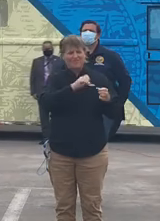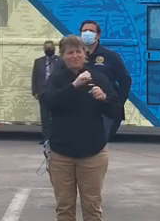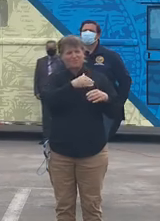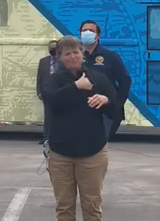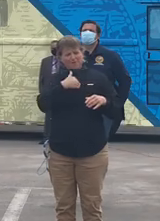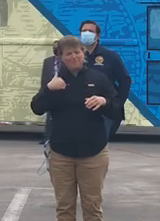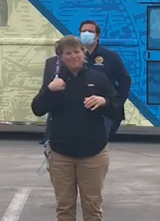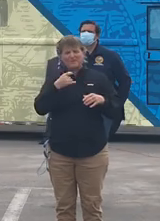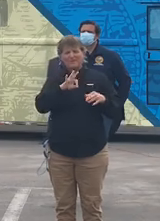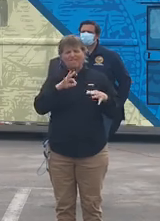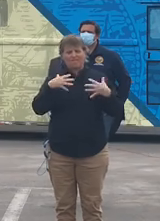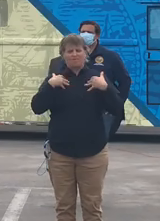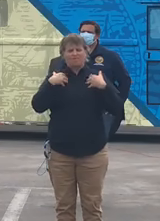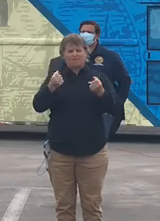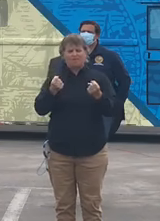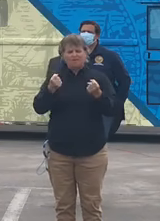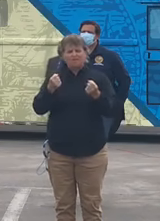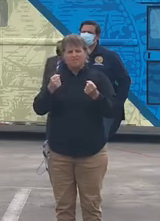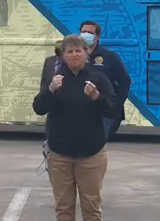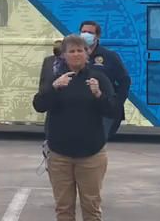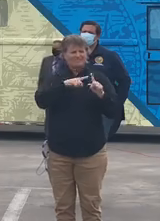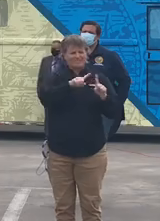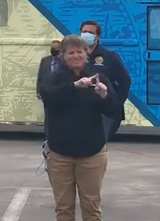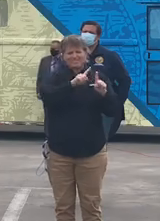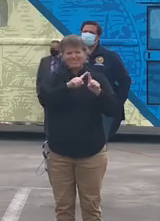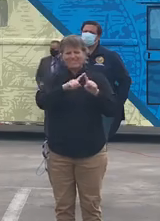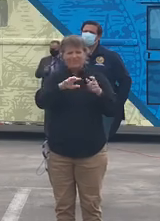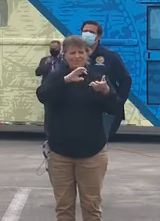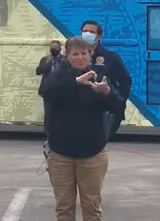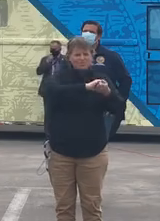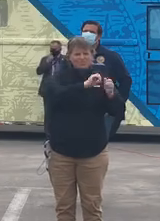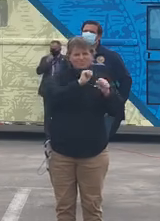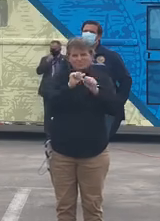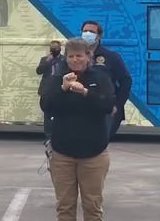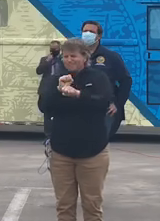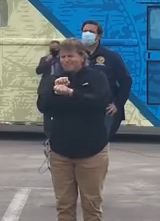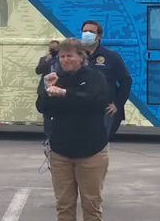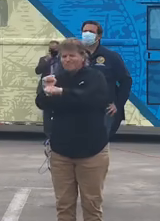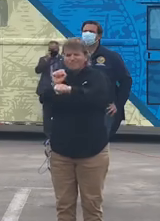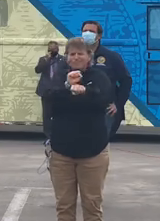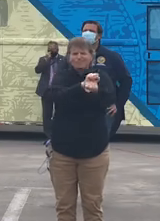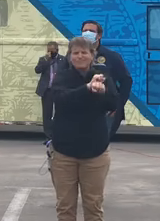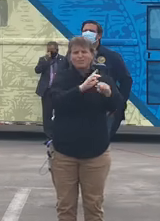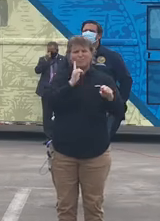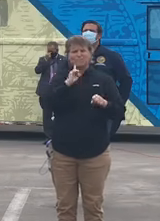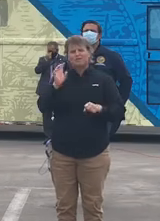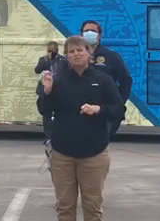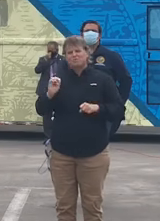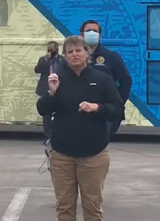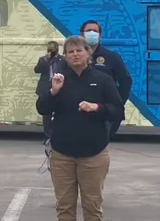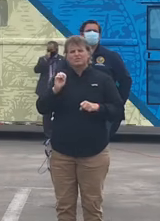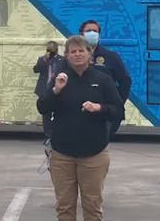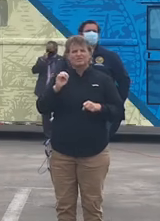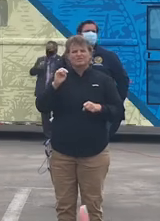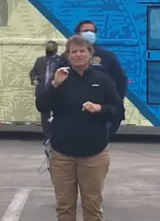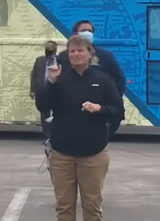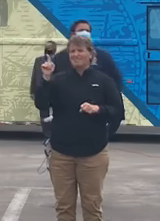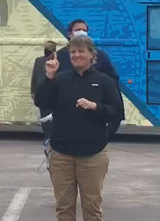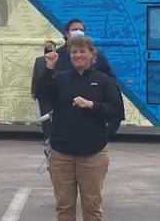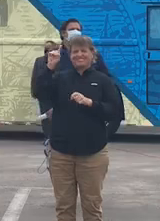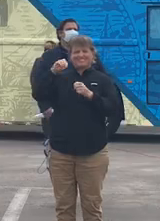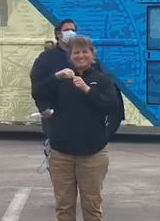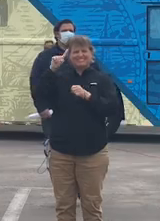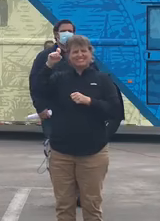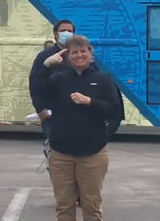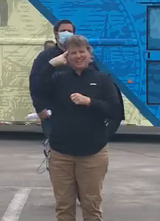of Health and those of our fellow agencies and those who are working on this fight back at the Emergency Operations Center in Tallahassee. Especially